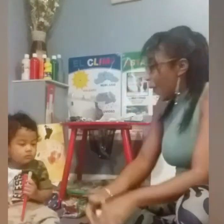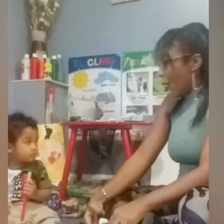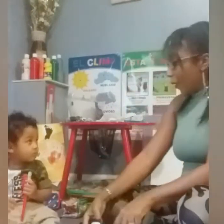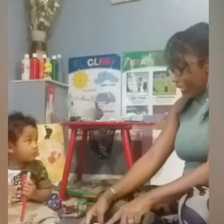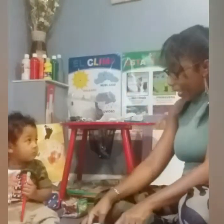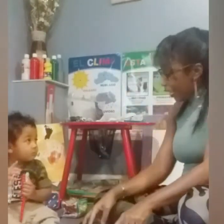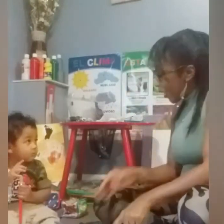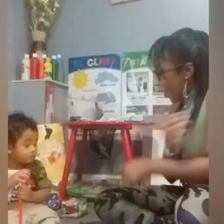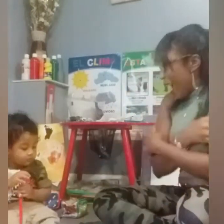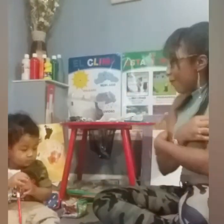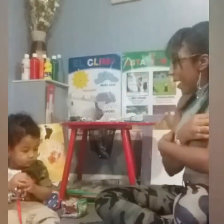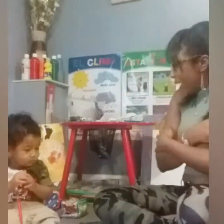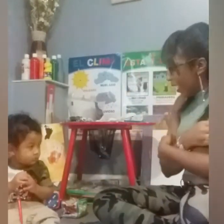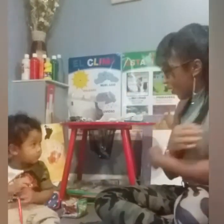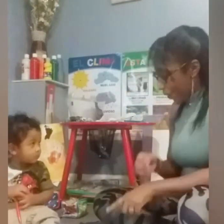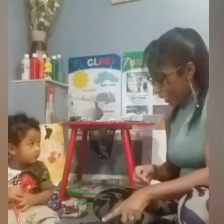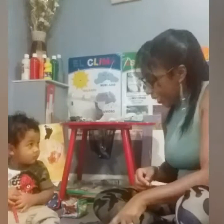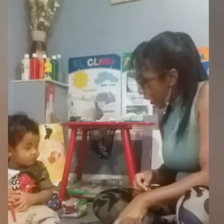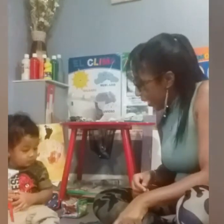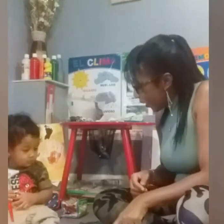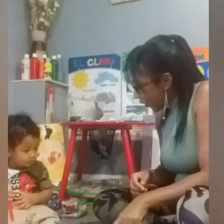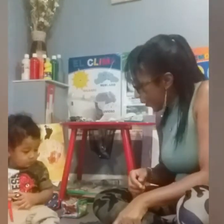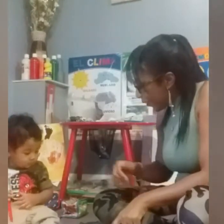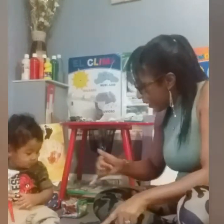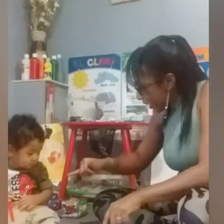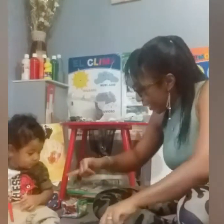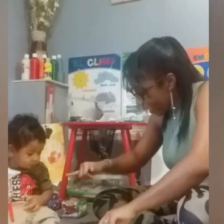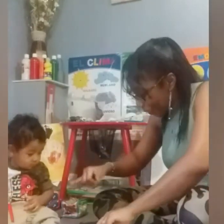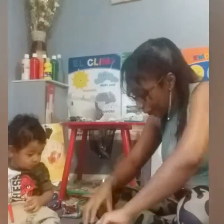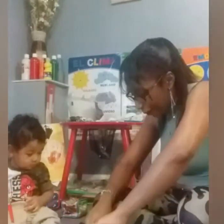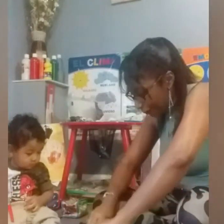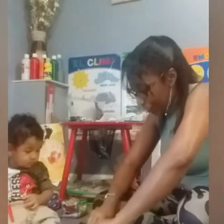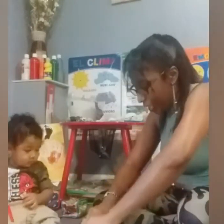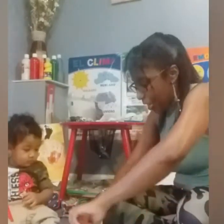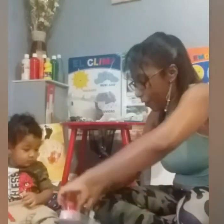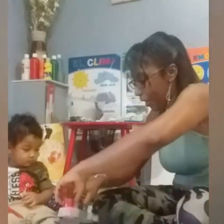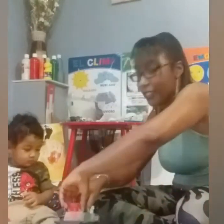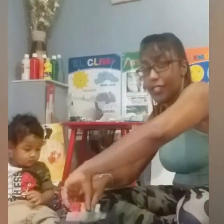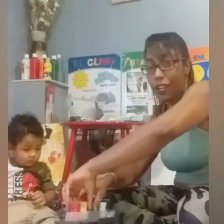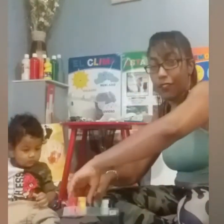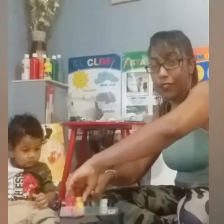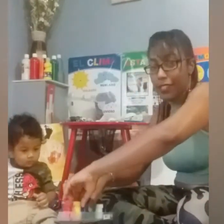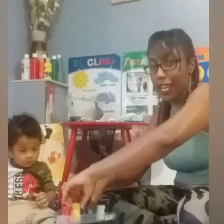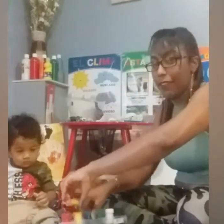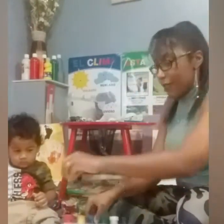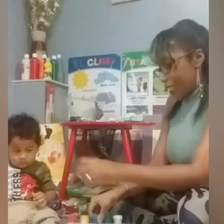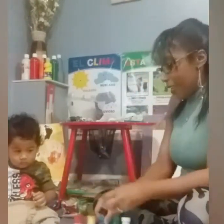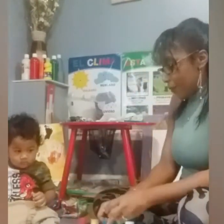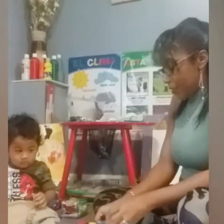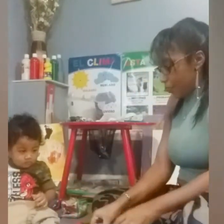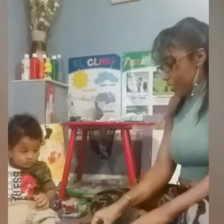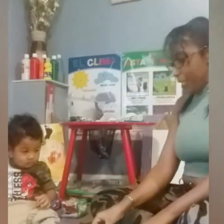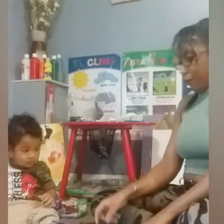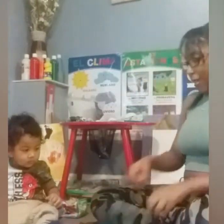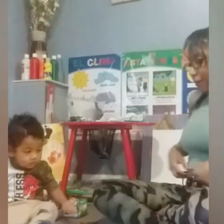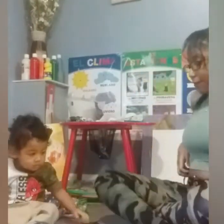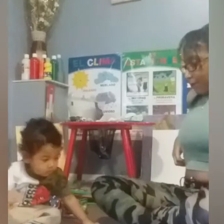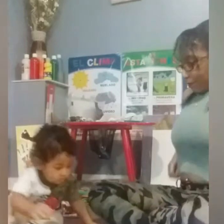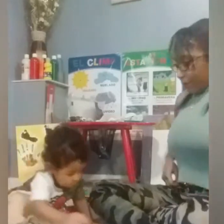Yellow, yellow, amarillo, yellow, yellow. All right, so you see that? You want to use yellow, okay?